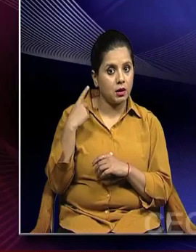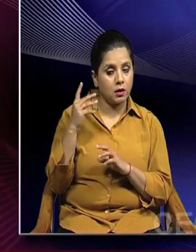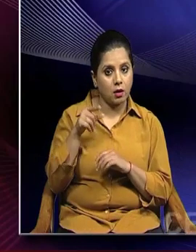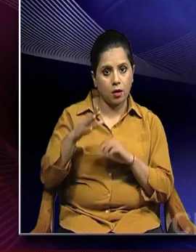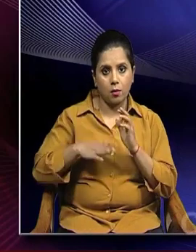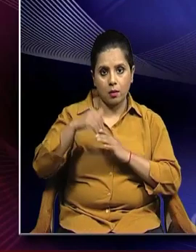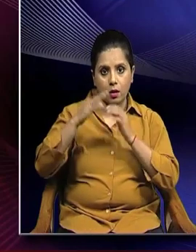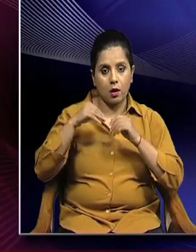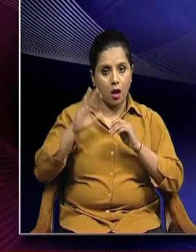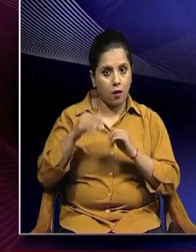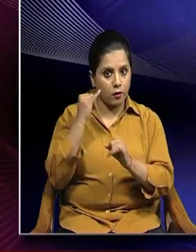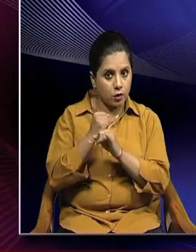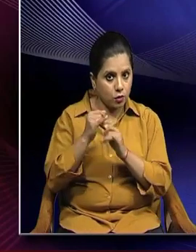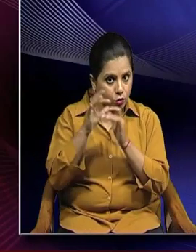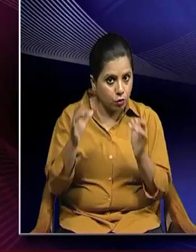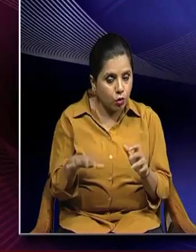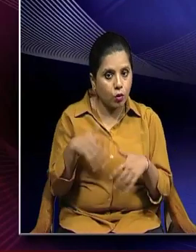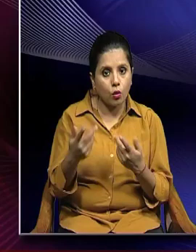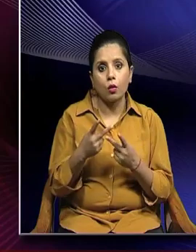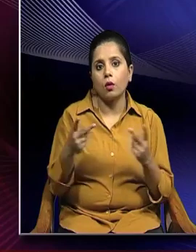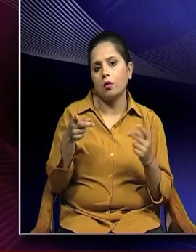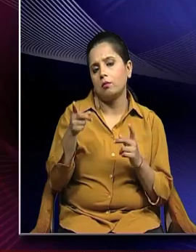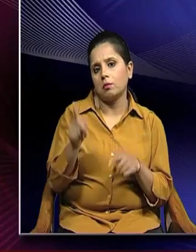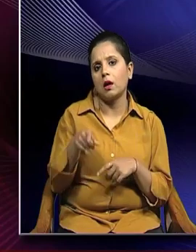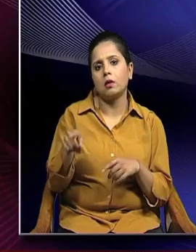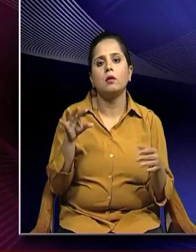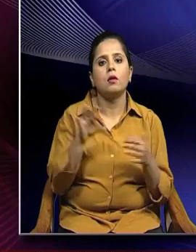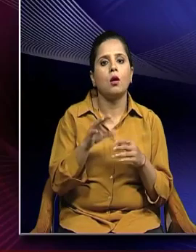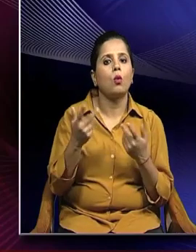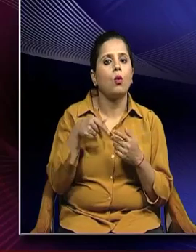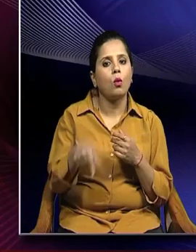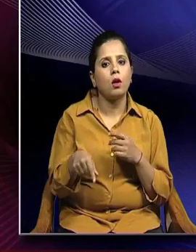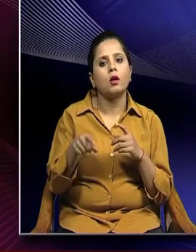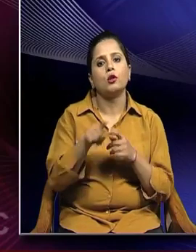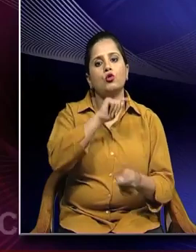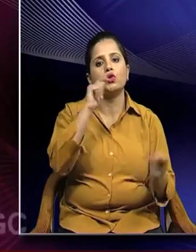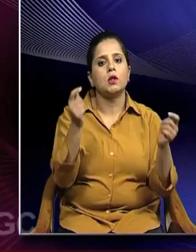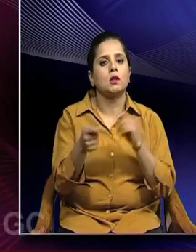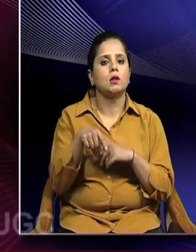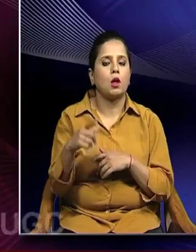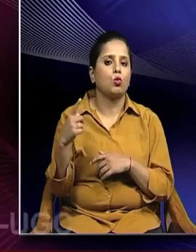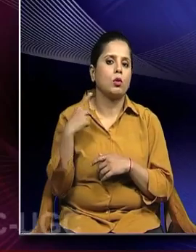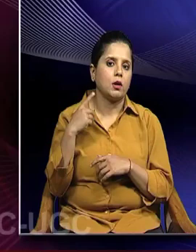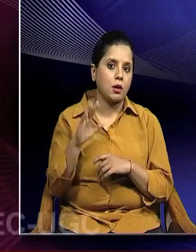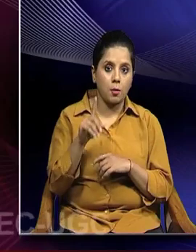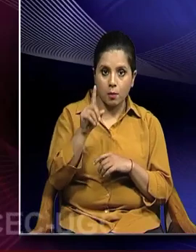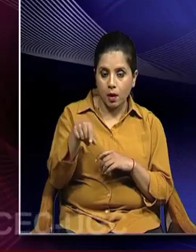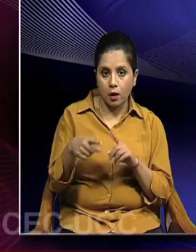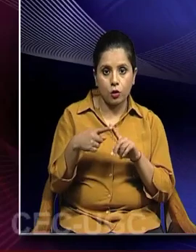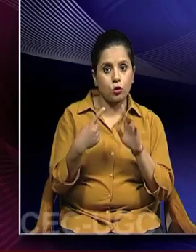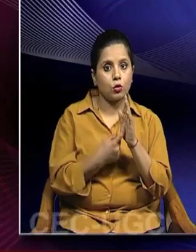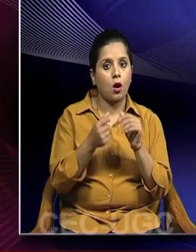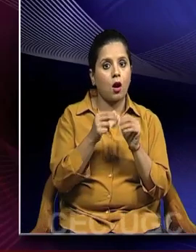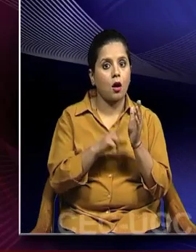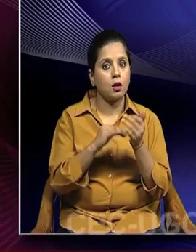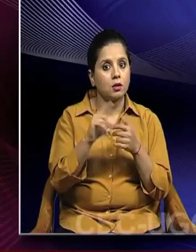building institutions, building business enterprises, then of course they belong to the category of transformational leaders. Whereas transactional leaders, they